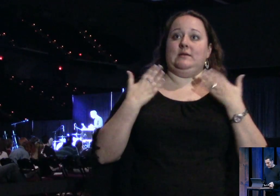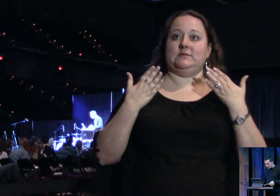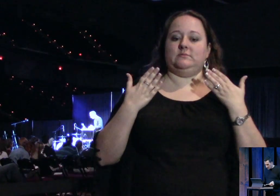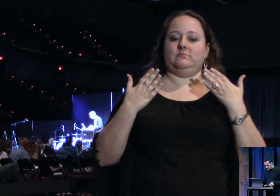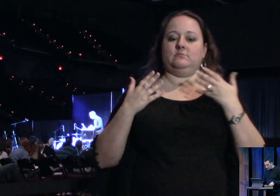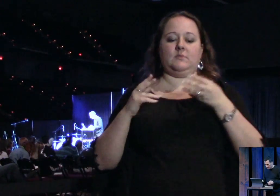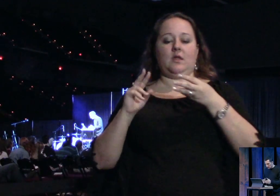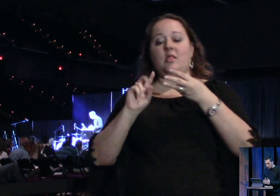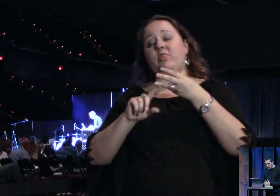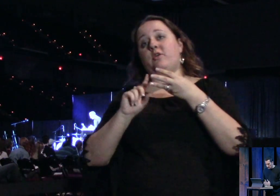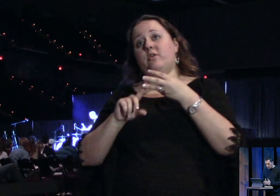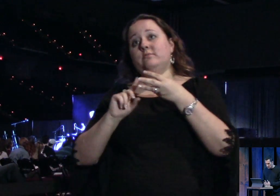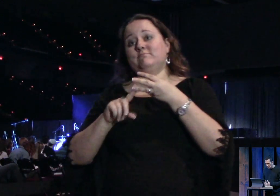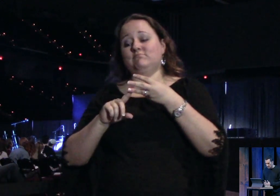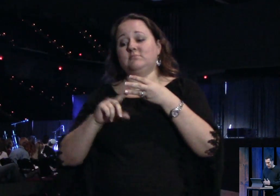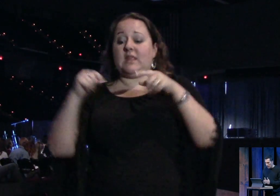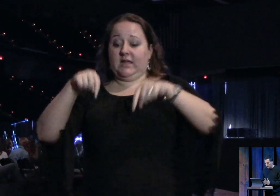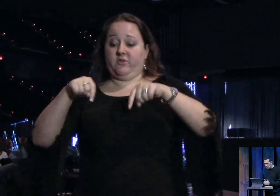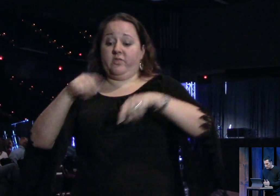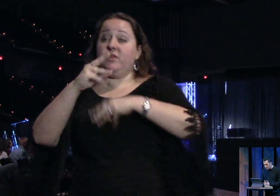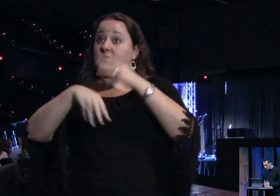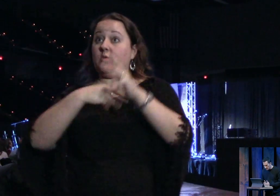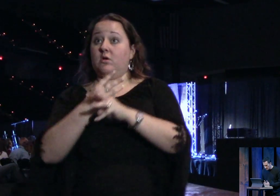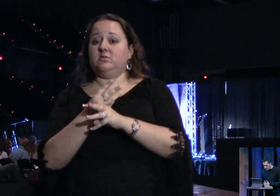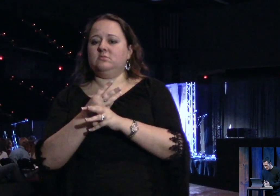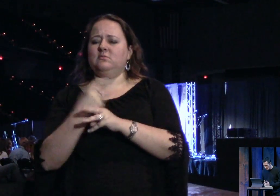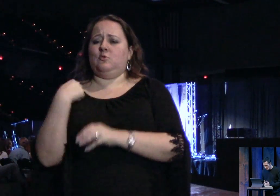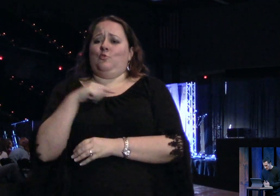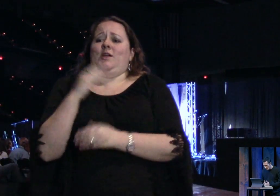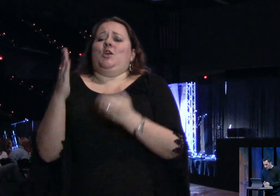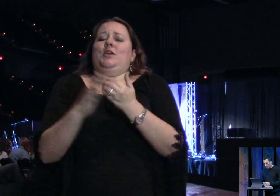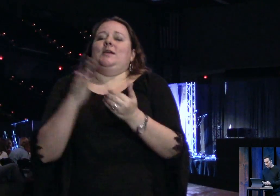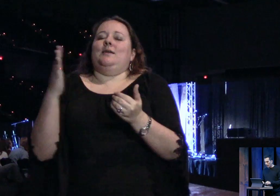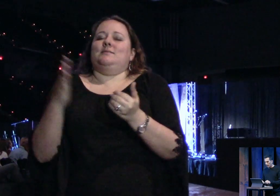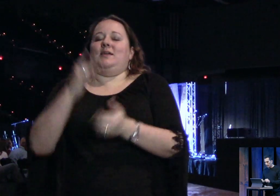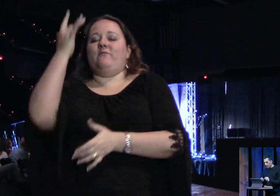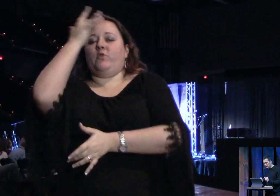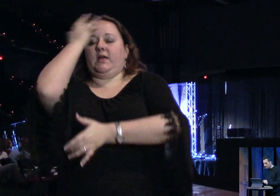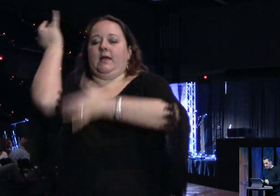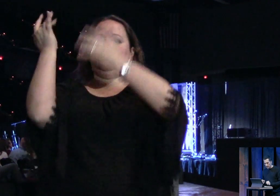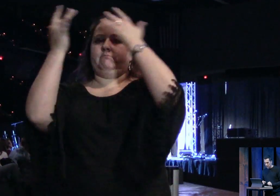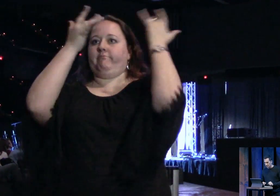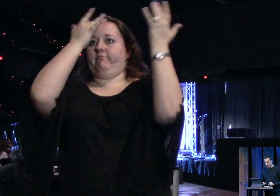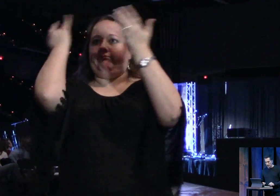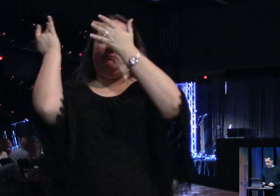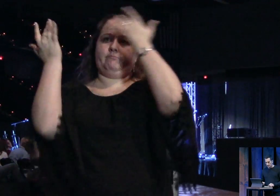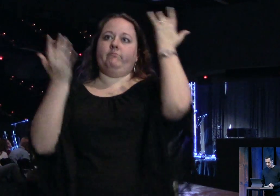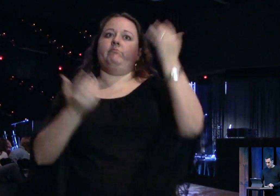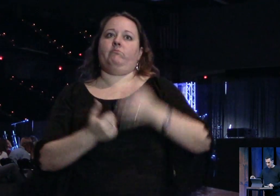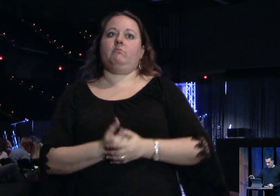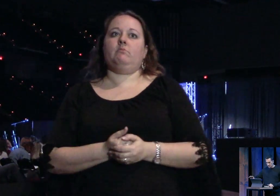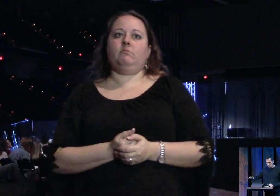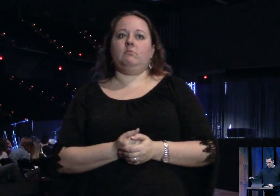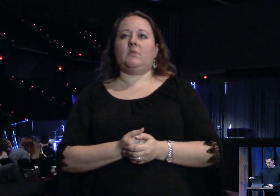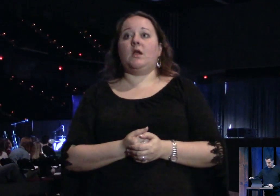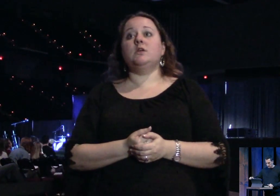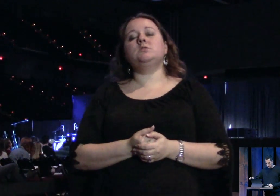And the third thing he's going to show us is this. Under the sun, we are easily forgotten.